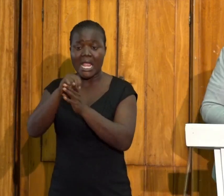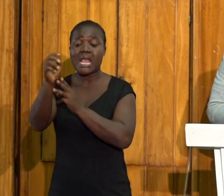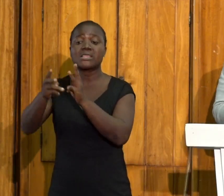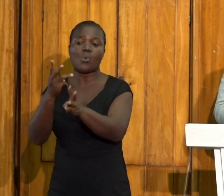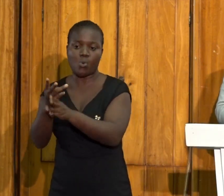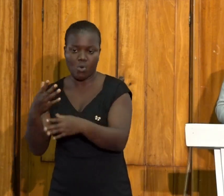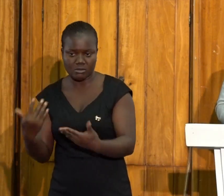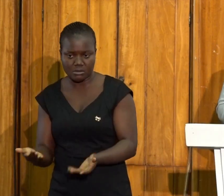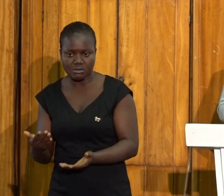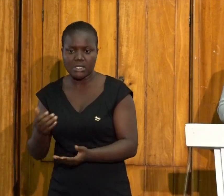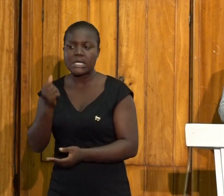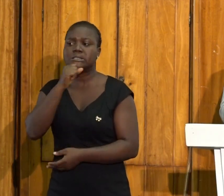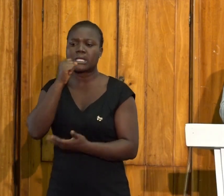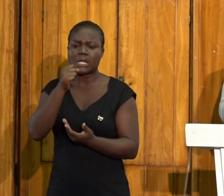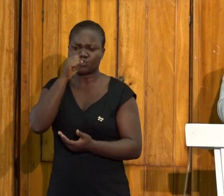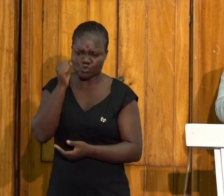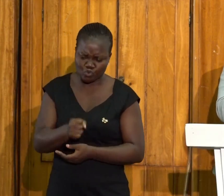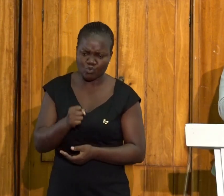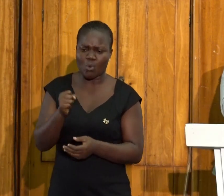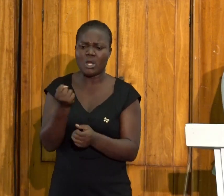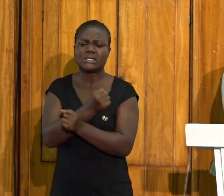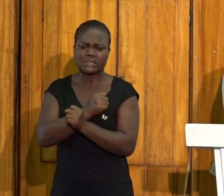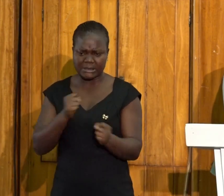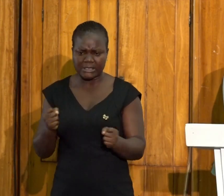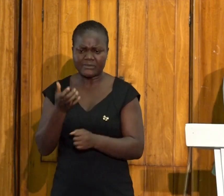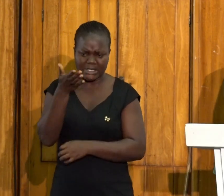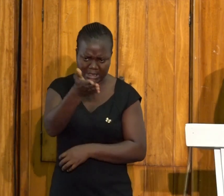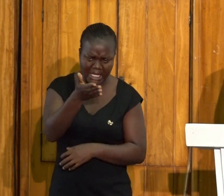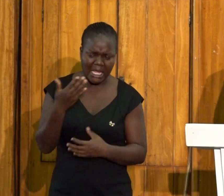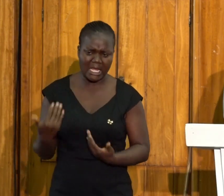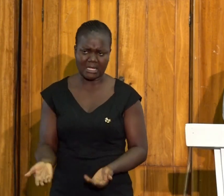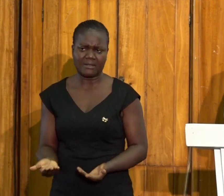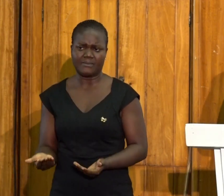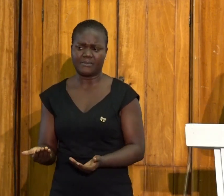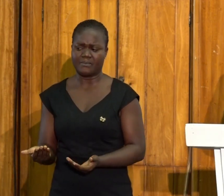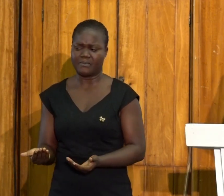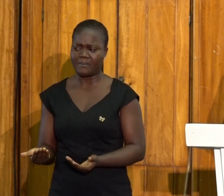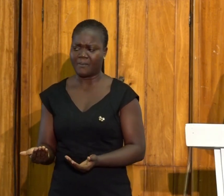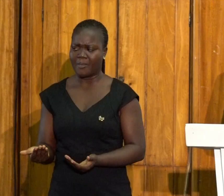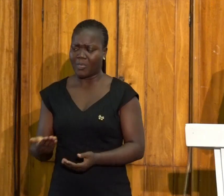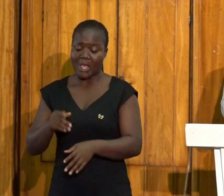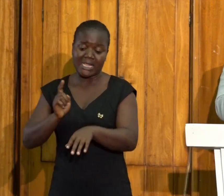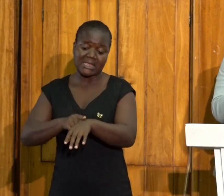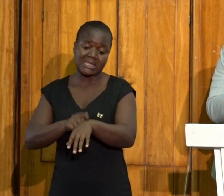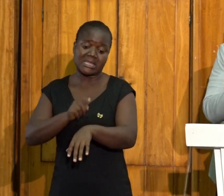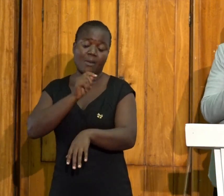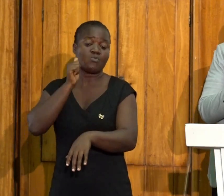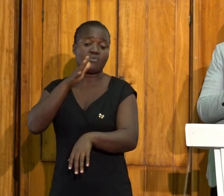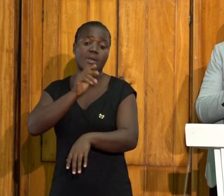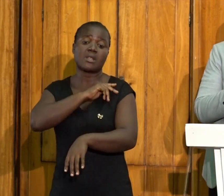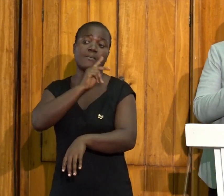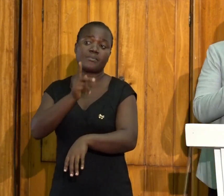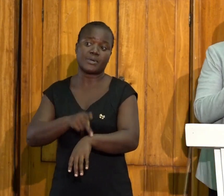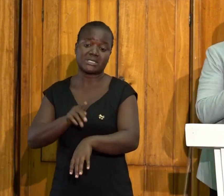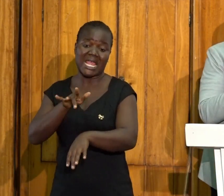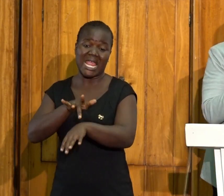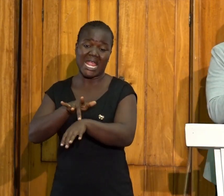been reassuring safety data in terms of even tolerability of carb during pregnancy. So the early data